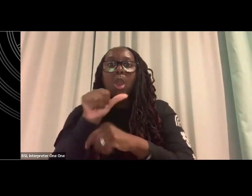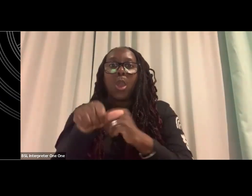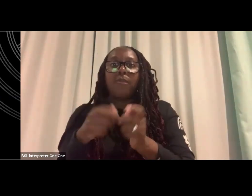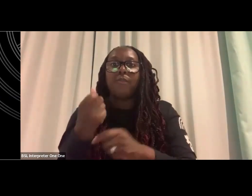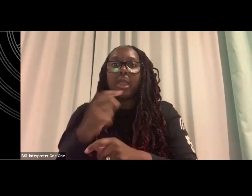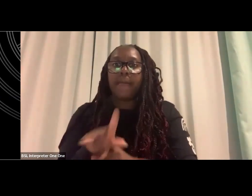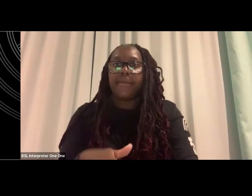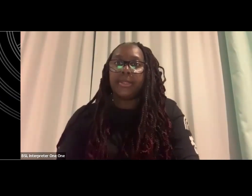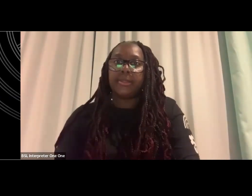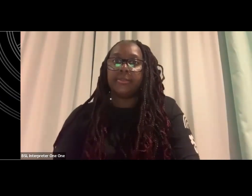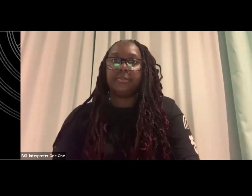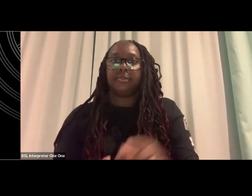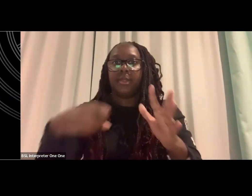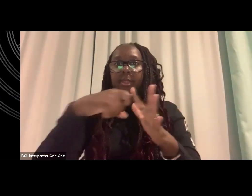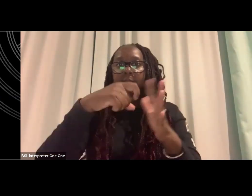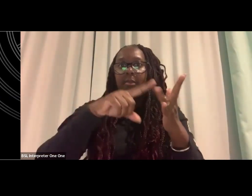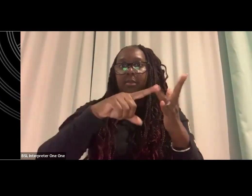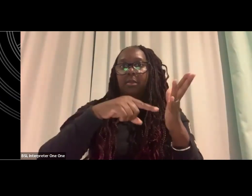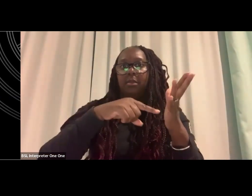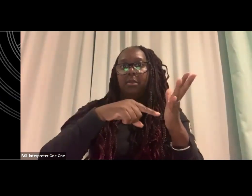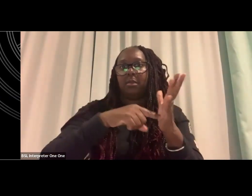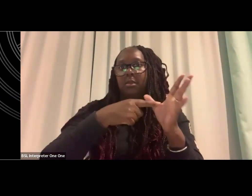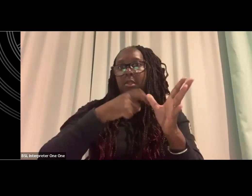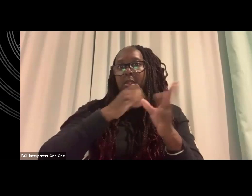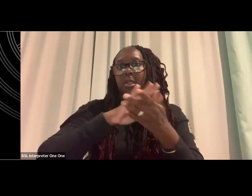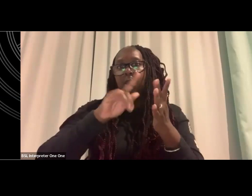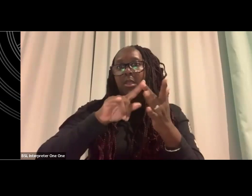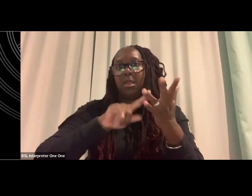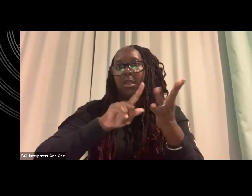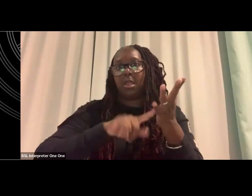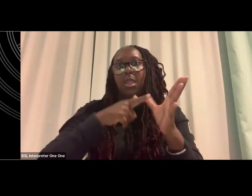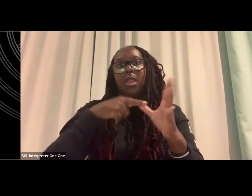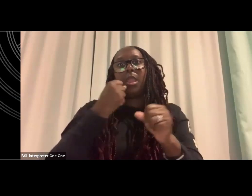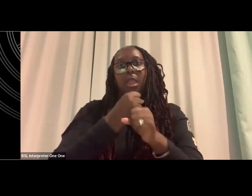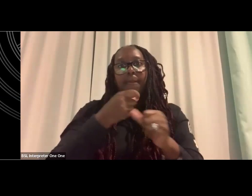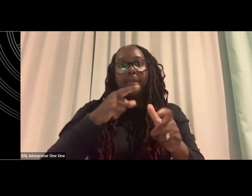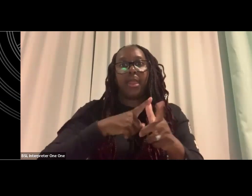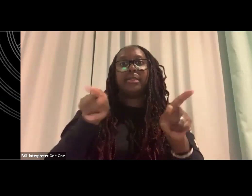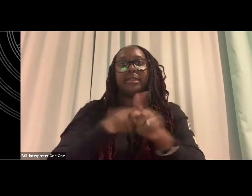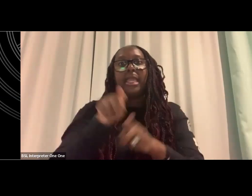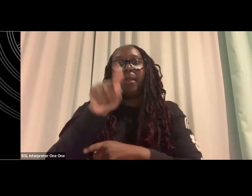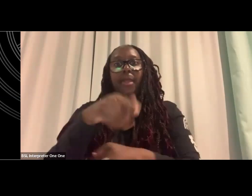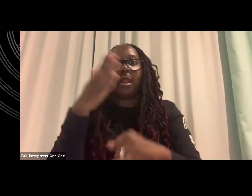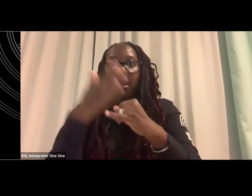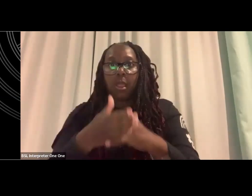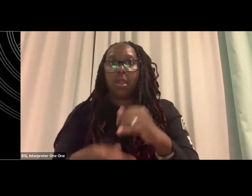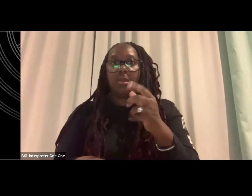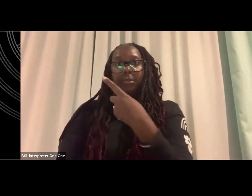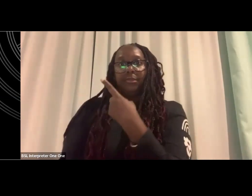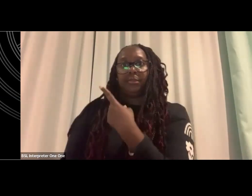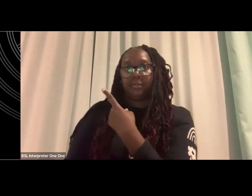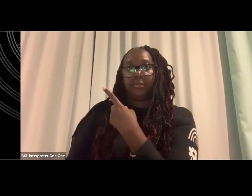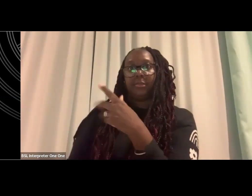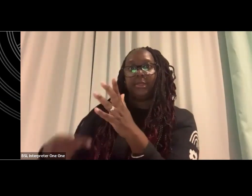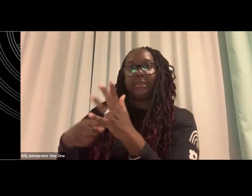government through having greater interagency cooperation. And the final one, tiakitanga, is about being able to